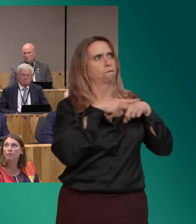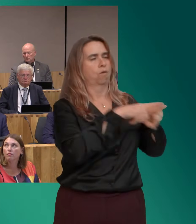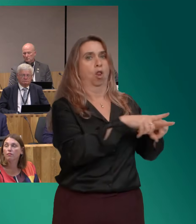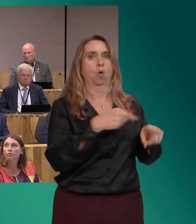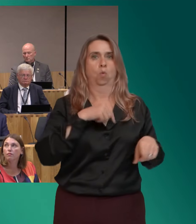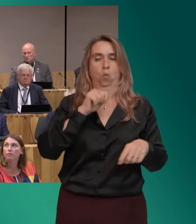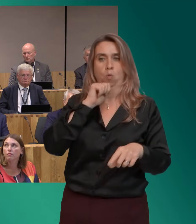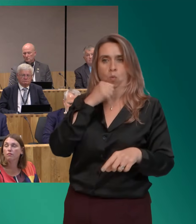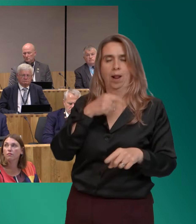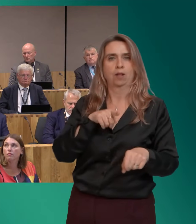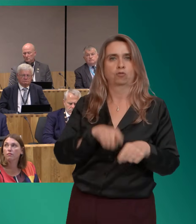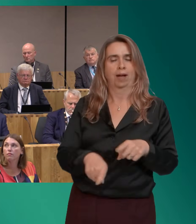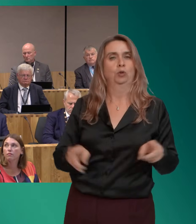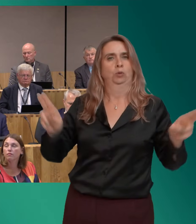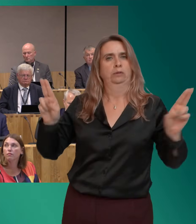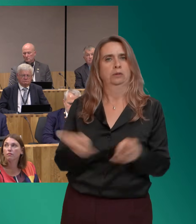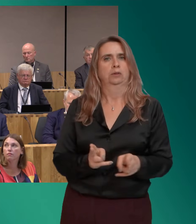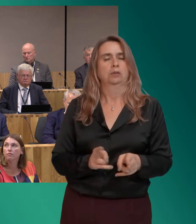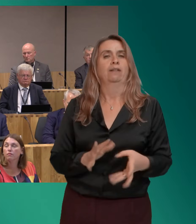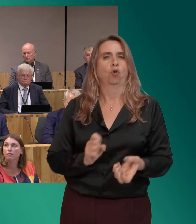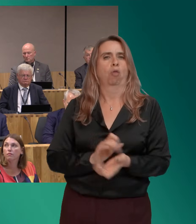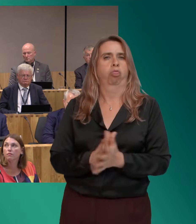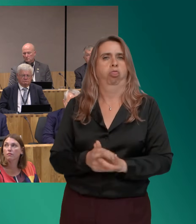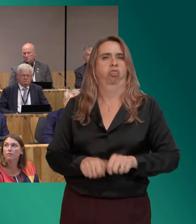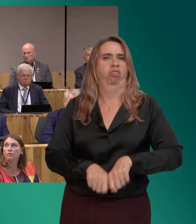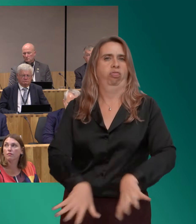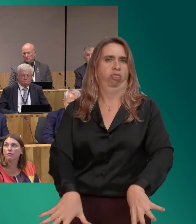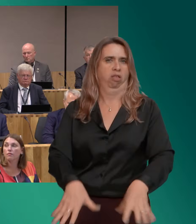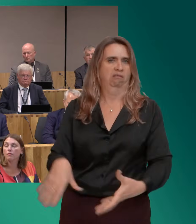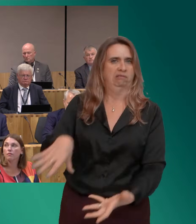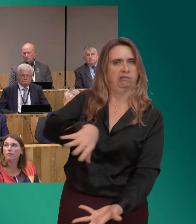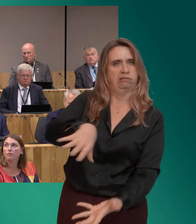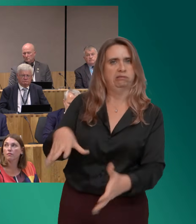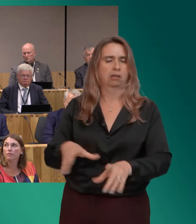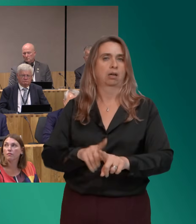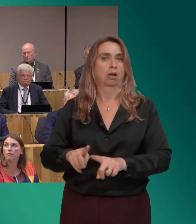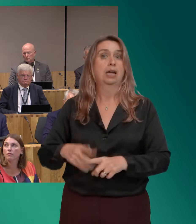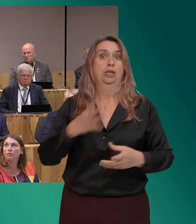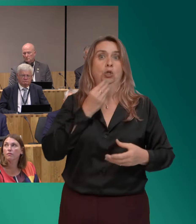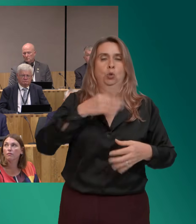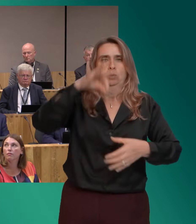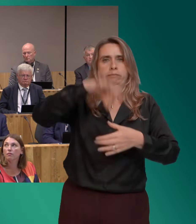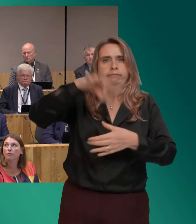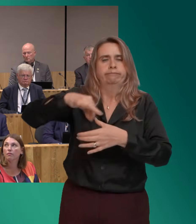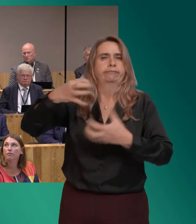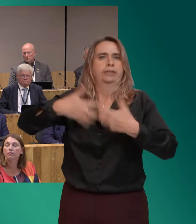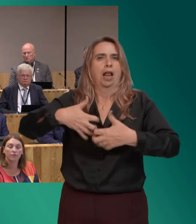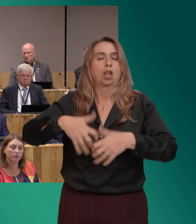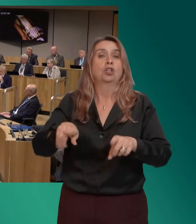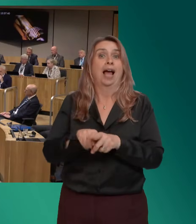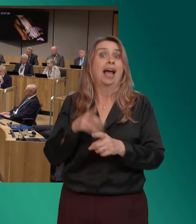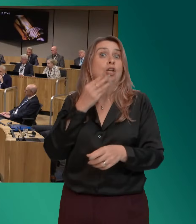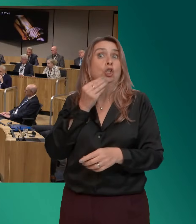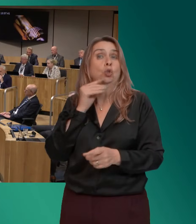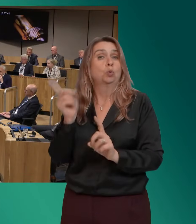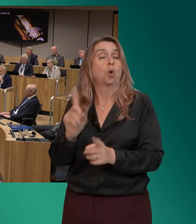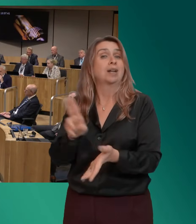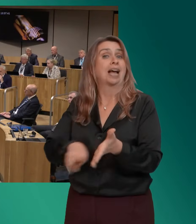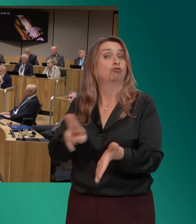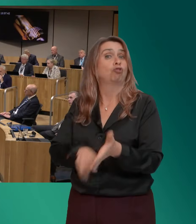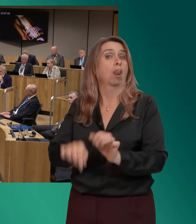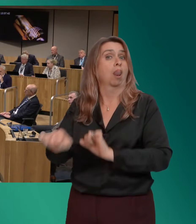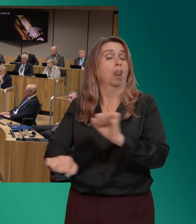prevention and enforcement where evidence shows it is needed, using technology and nature-based solutions.